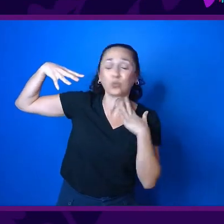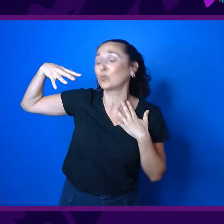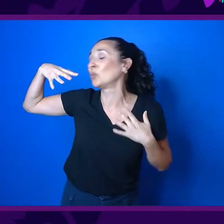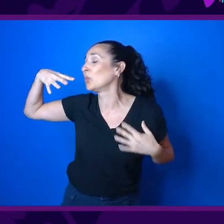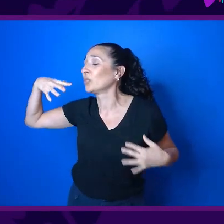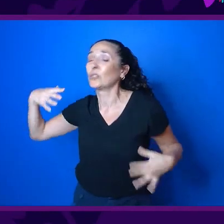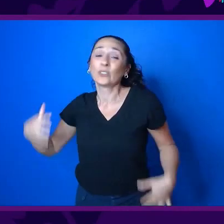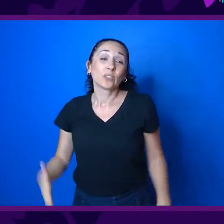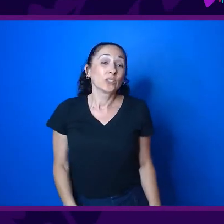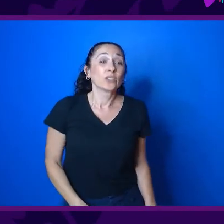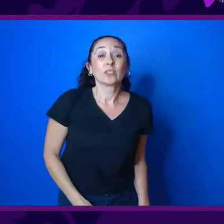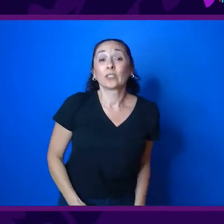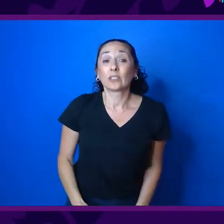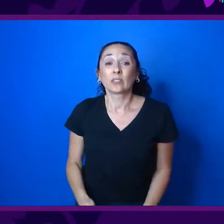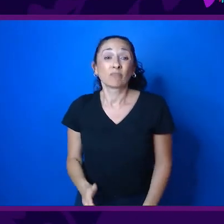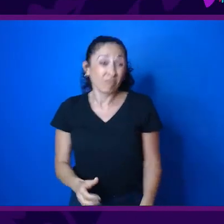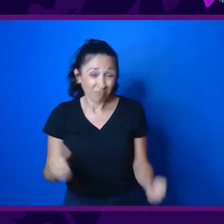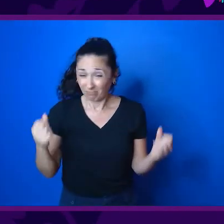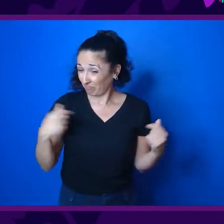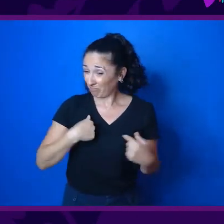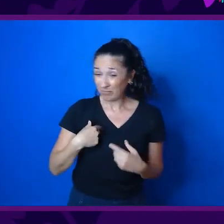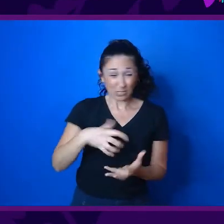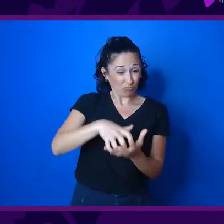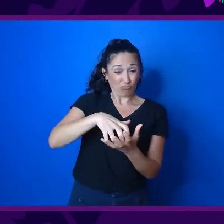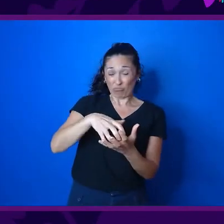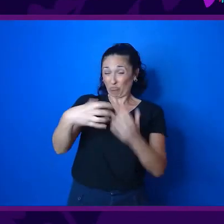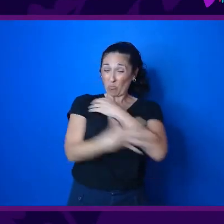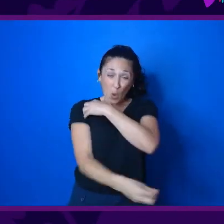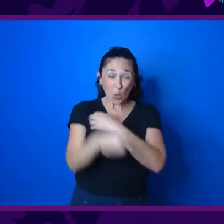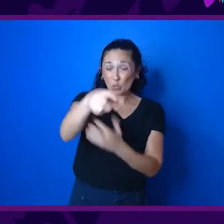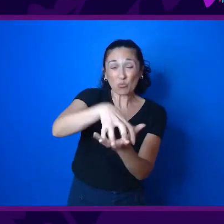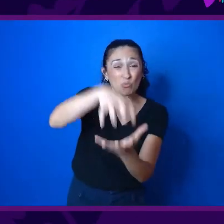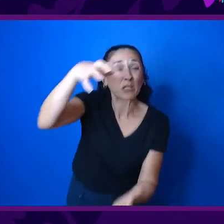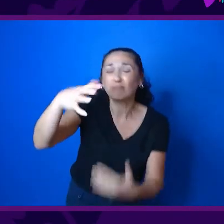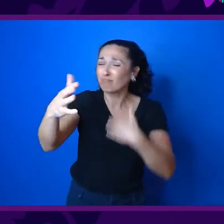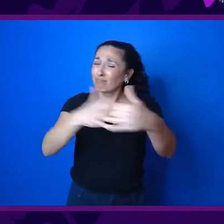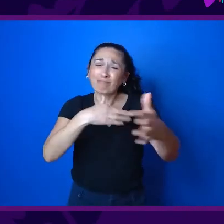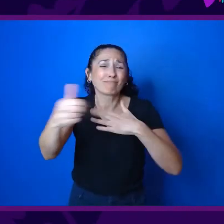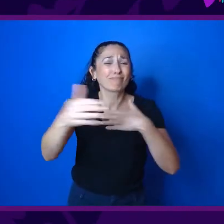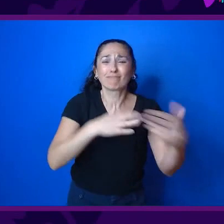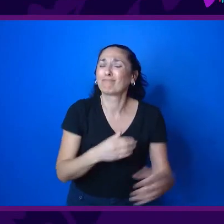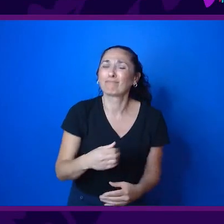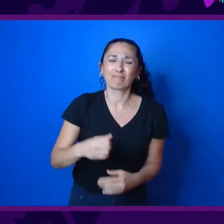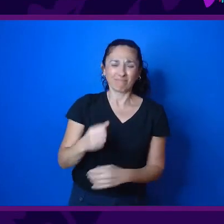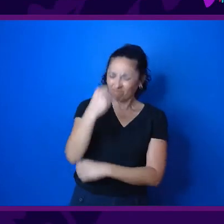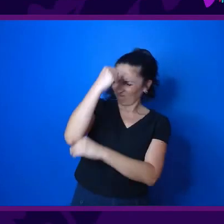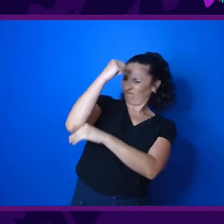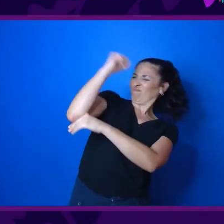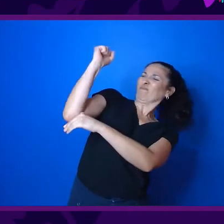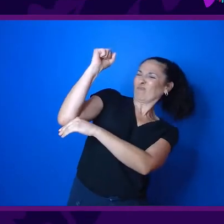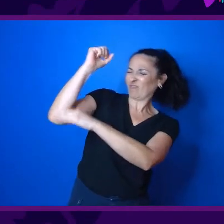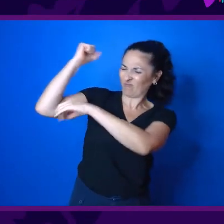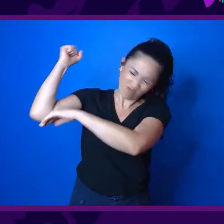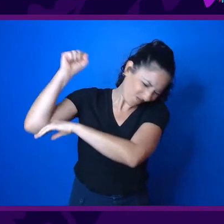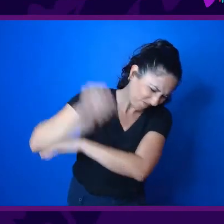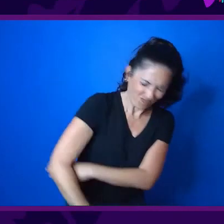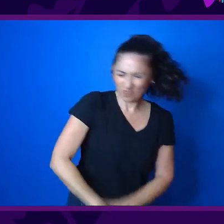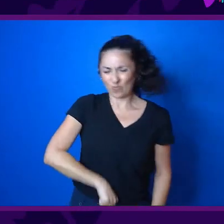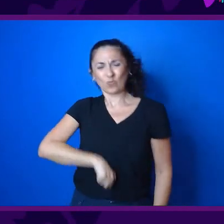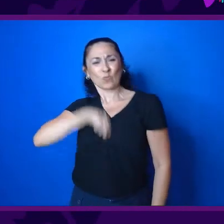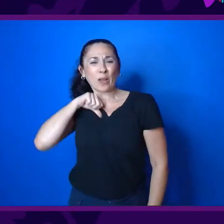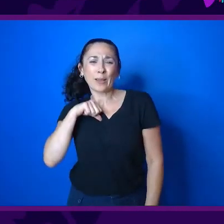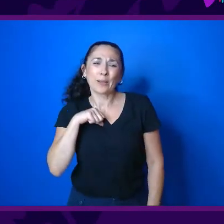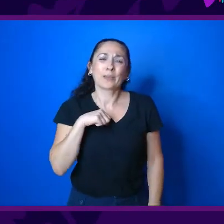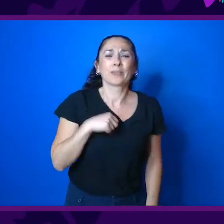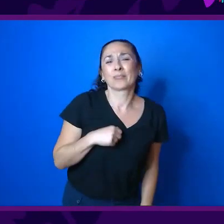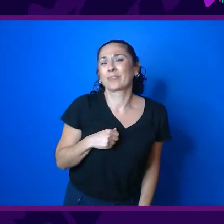heat. Maybe I don't have as much as the next man. No matter how much money is in my hands, it won't define me. I know where I stand. Never could